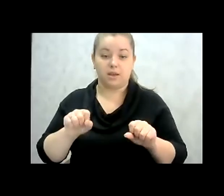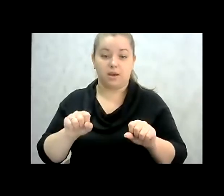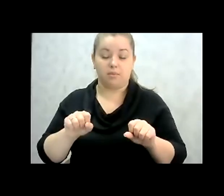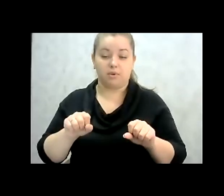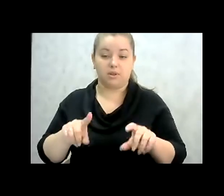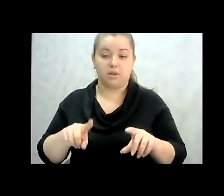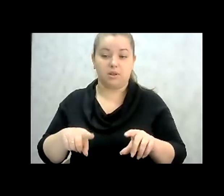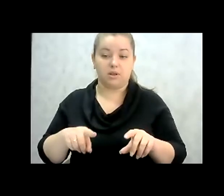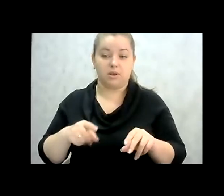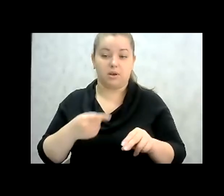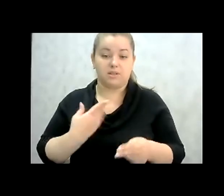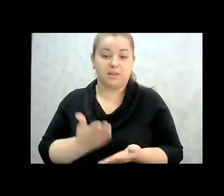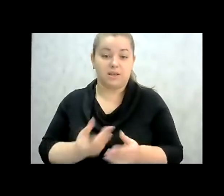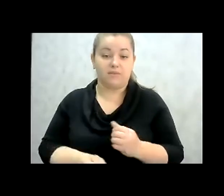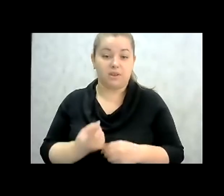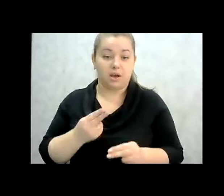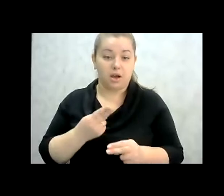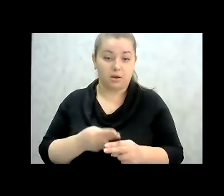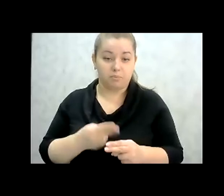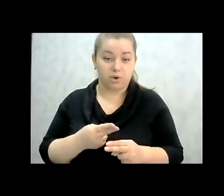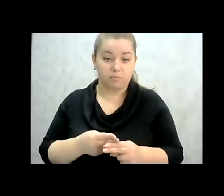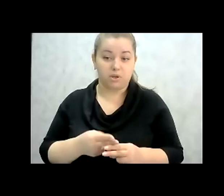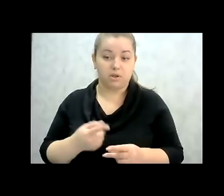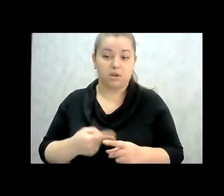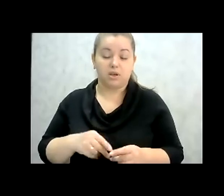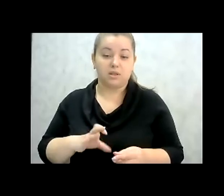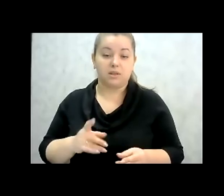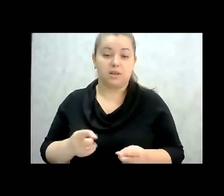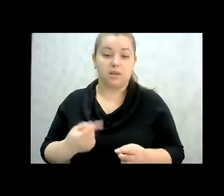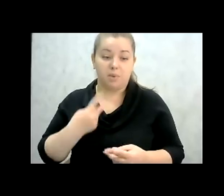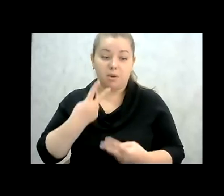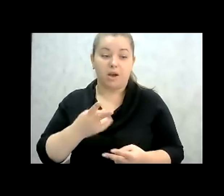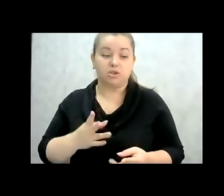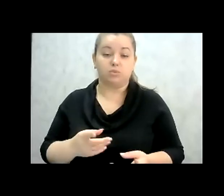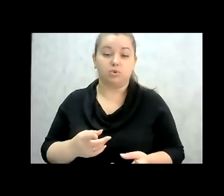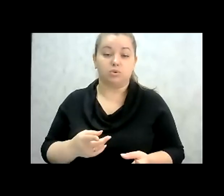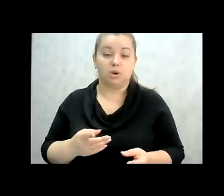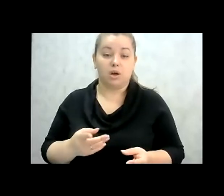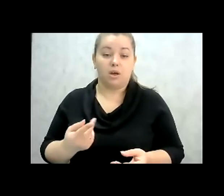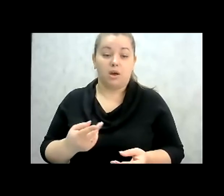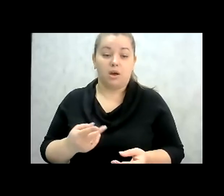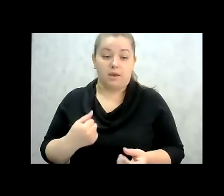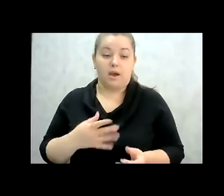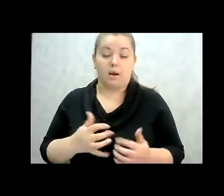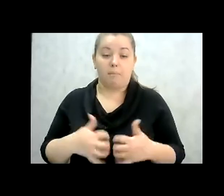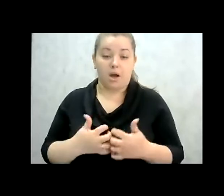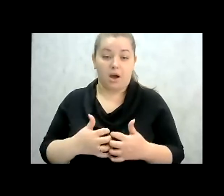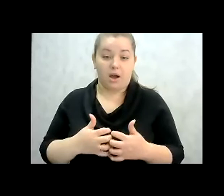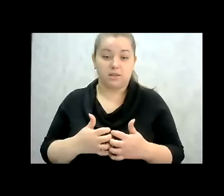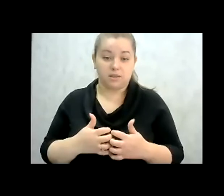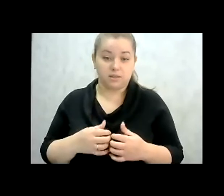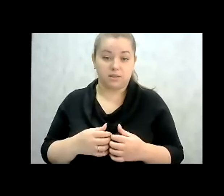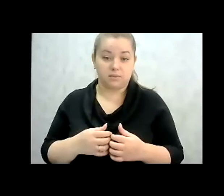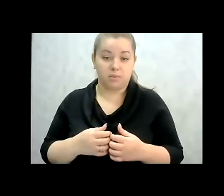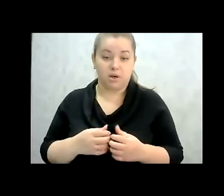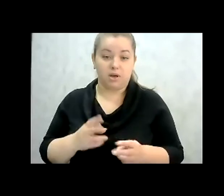legislation. These issues also have to do with the respect of social rights. And as a solution, we see only